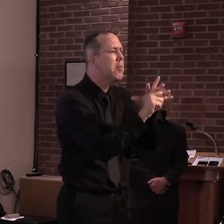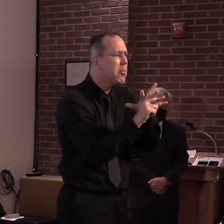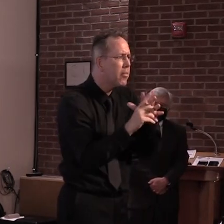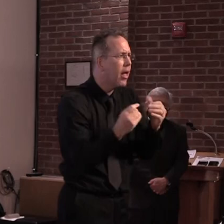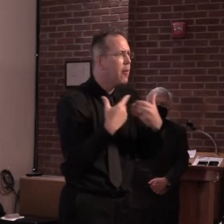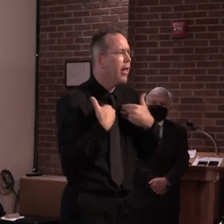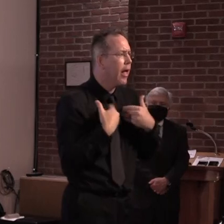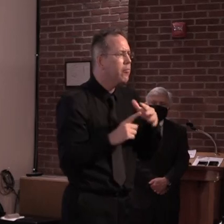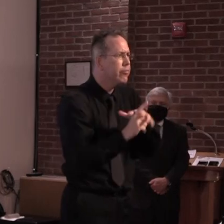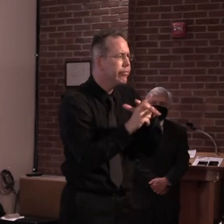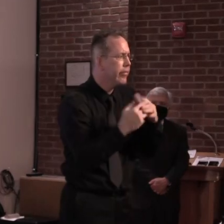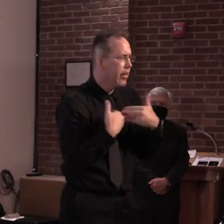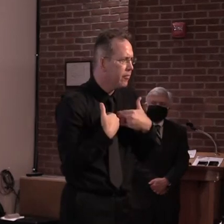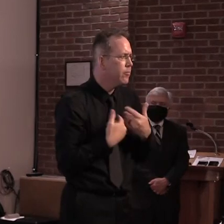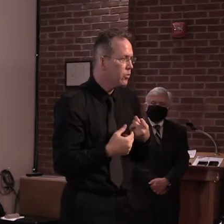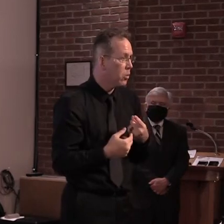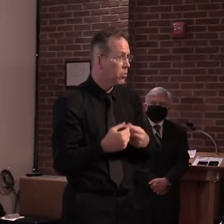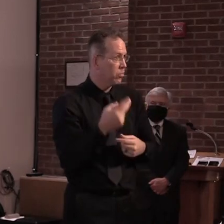Here we can see that